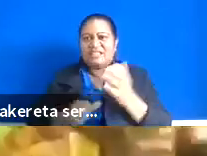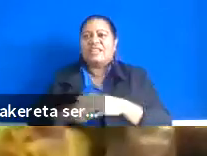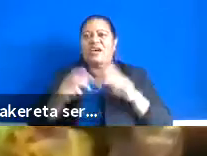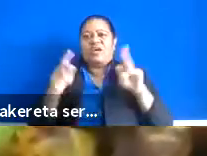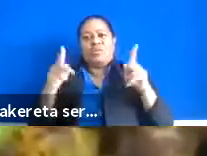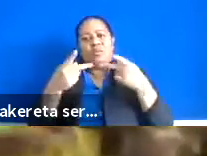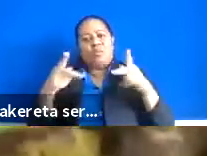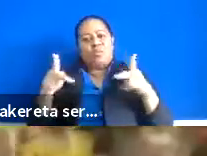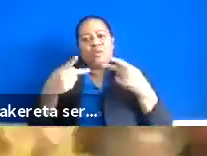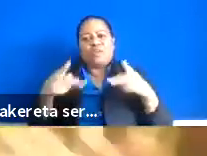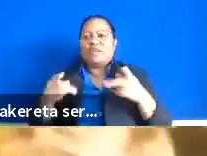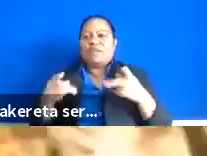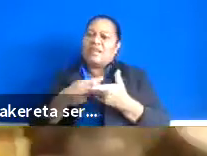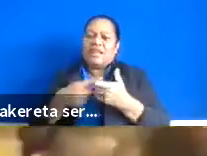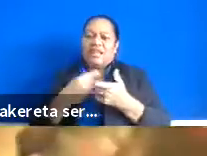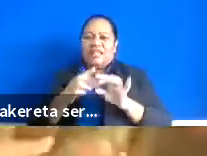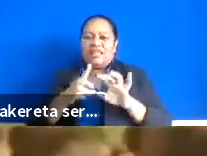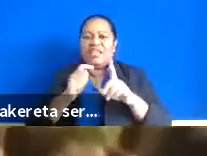ceremonies.